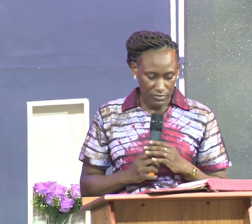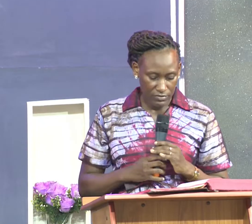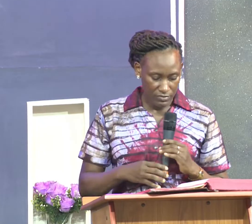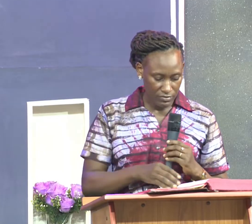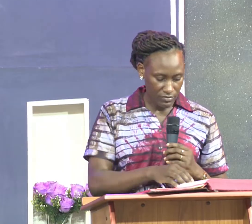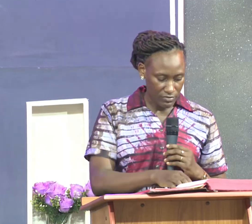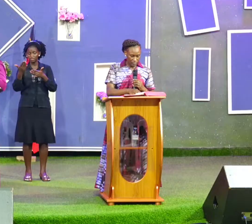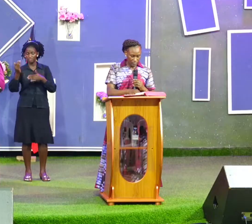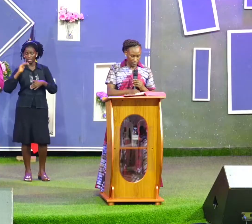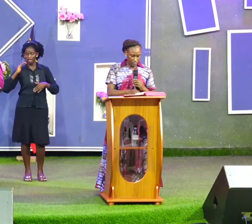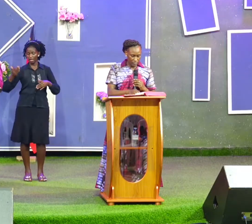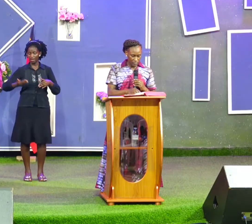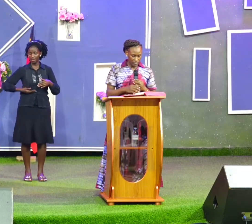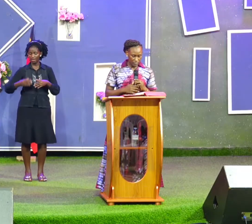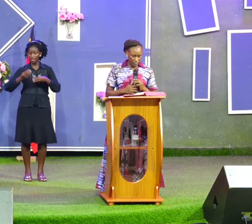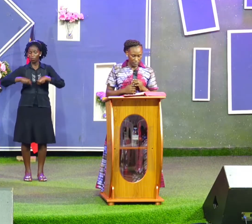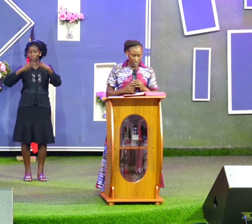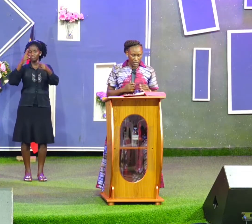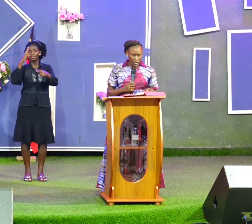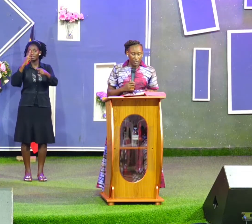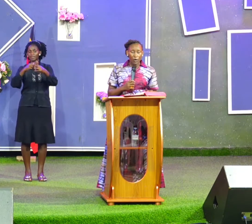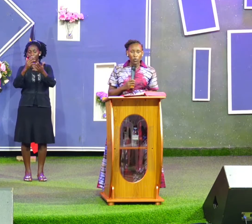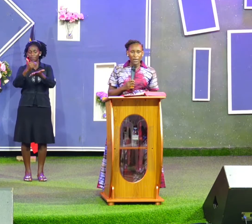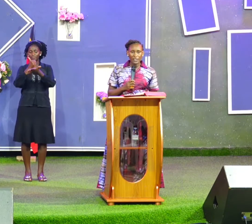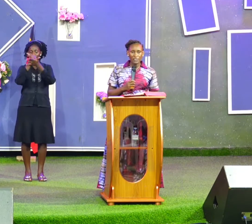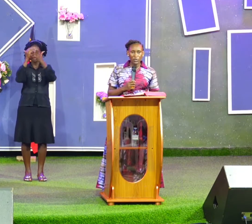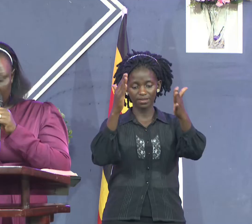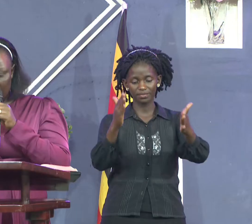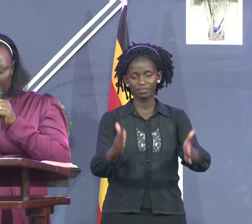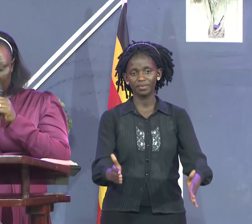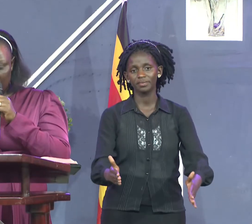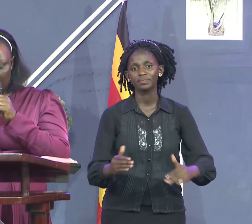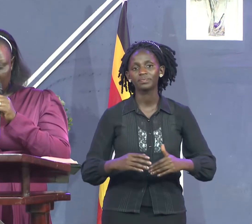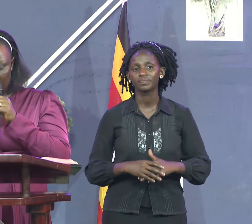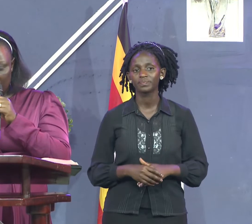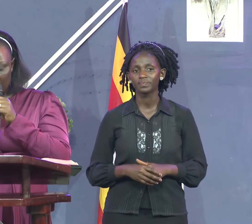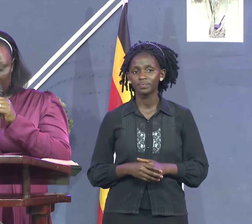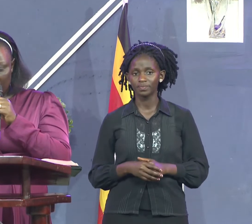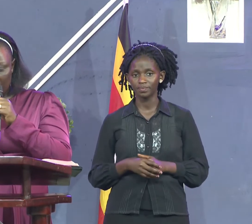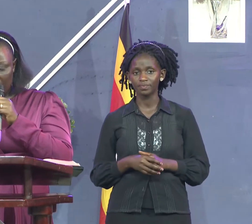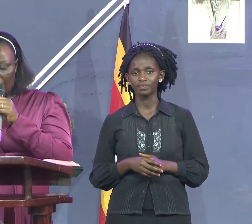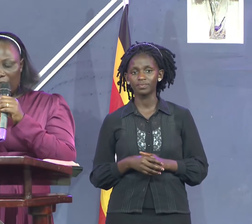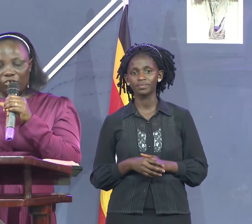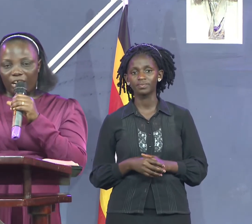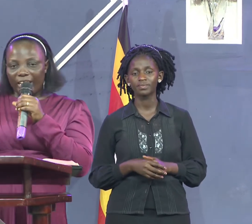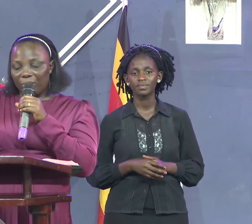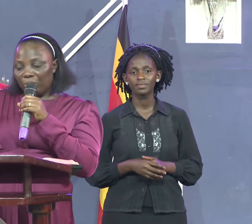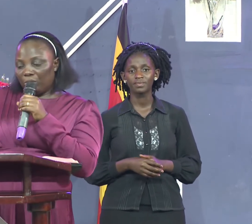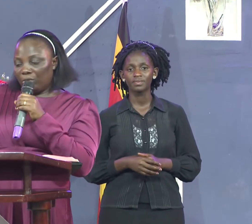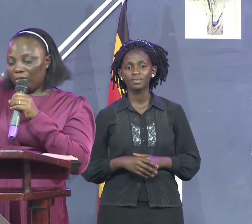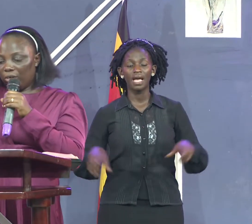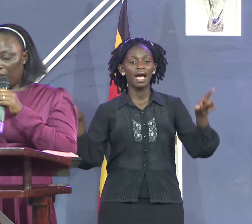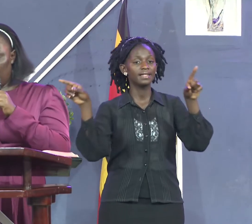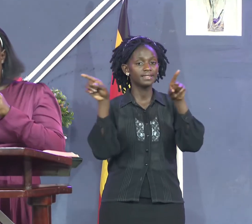bamuyise helper oba omubeezi. The woman in the book of Genesis is called a helper. Chokane